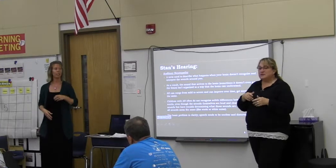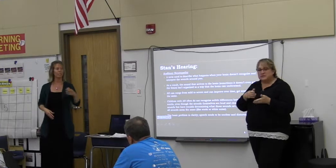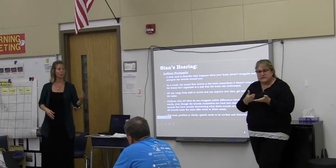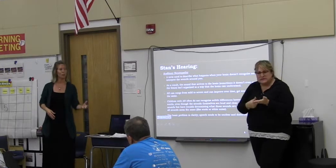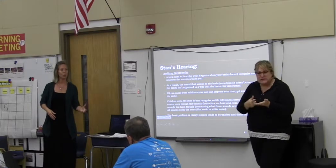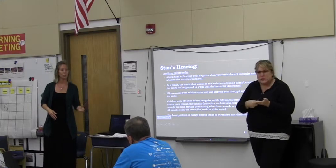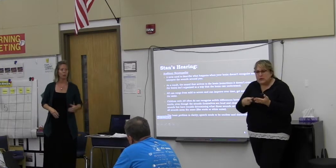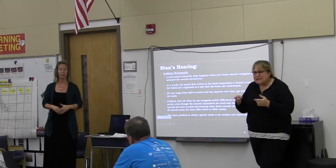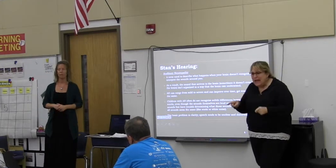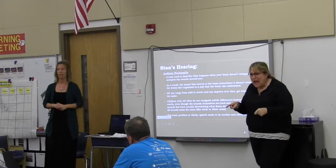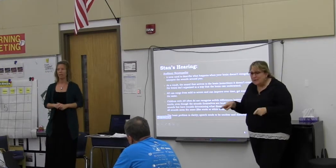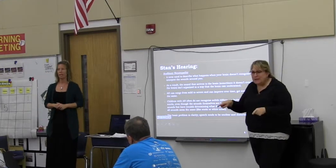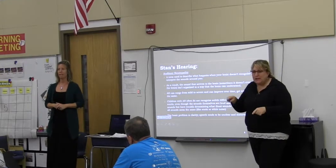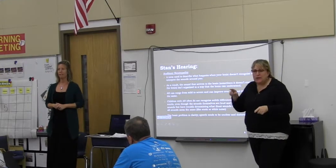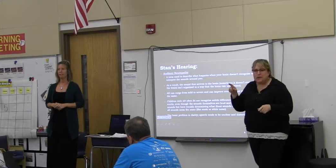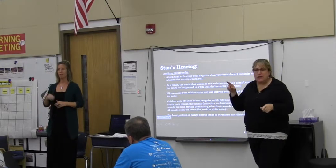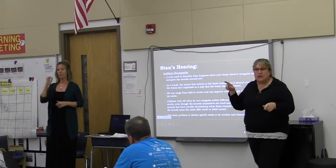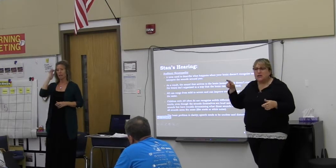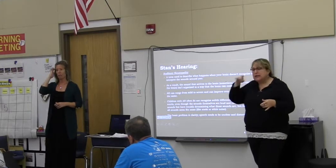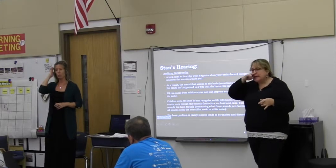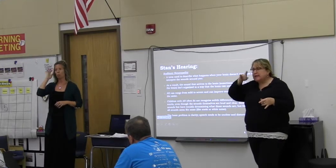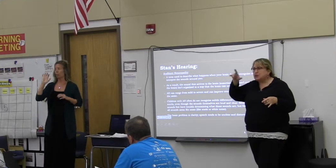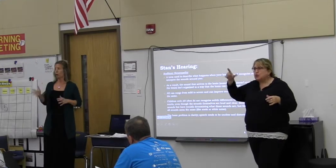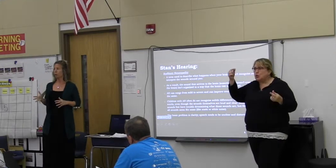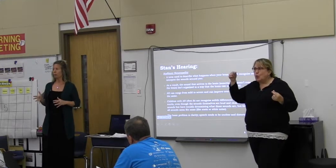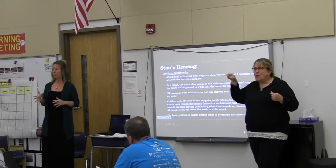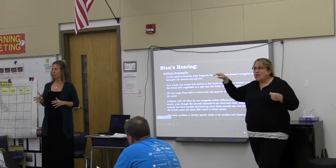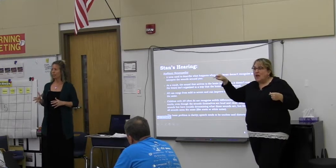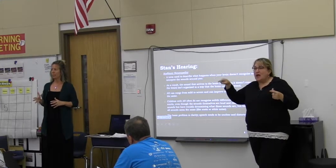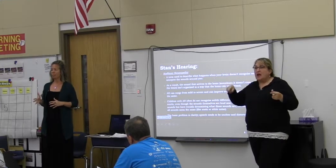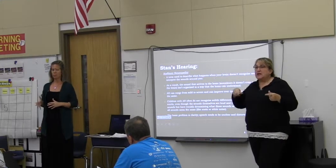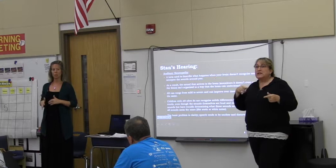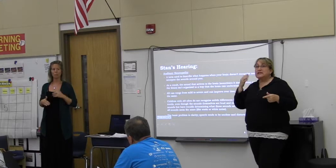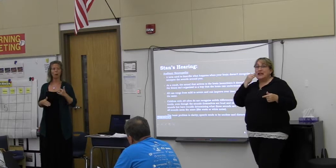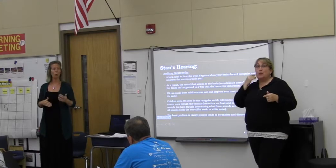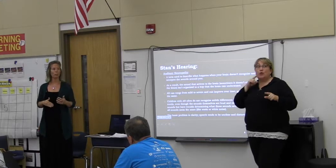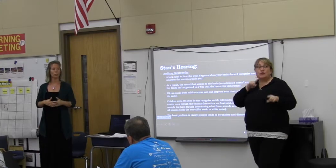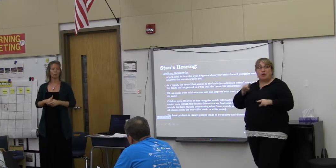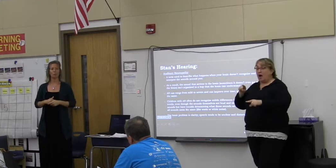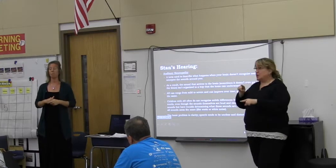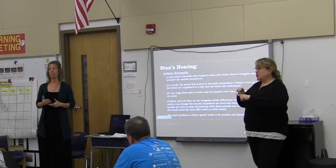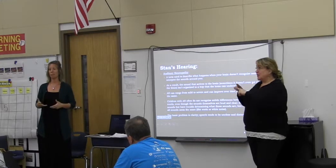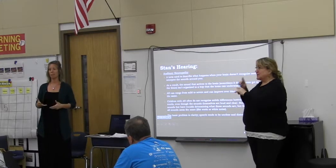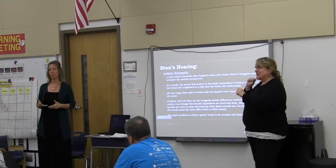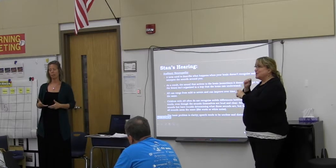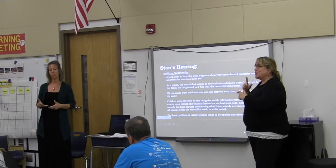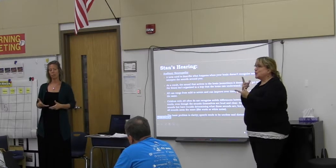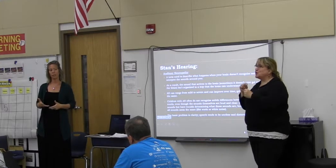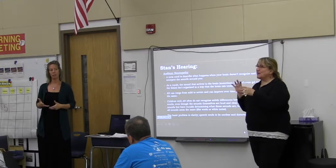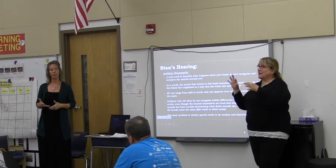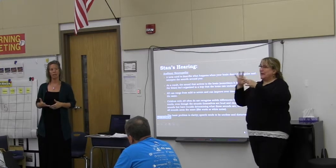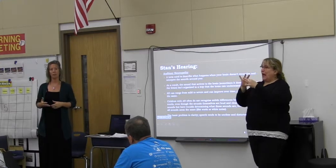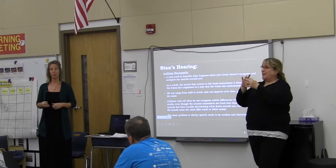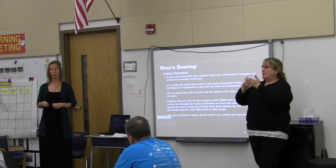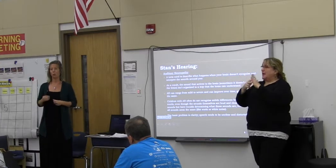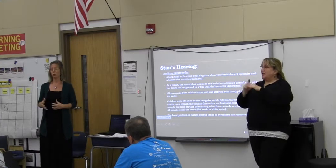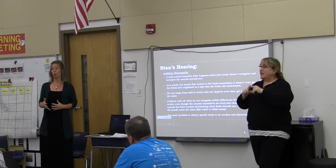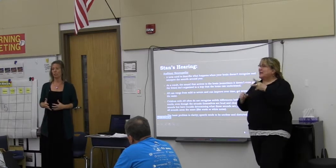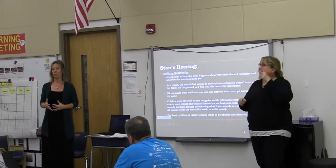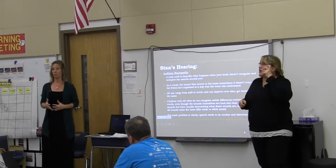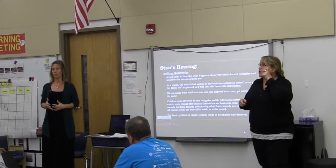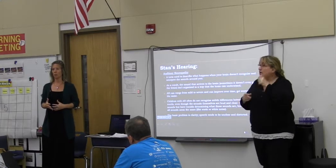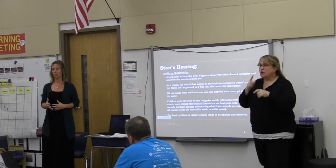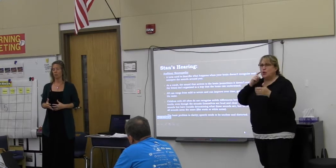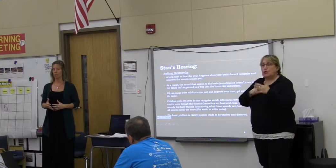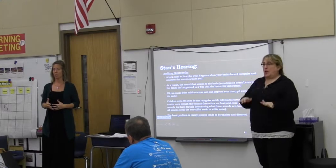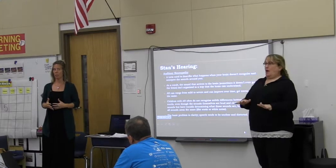him, what kids are doing what. He's a guy who will startle to different sounds, so we always try to put meaning to sounds for him. So if you do